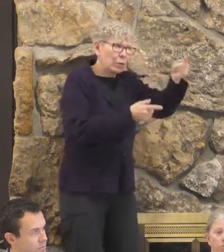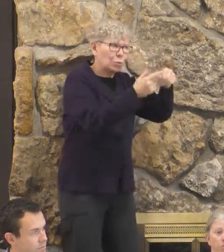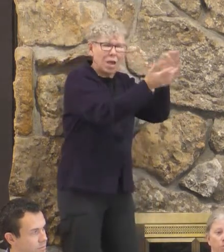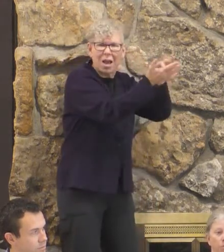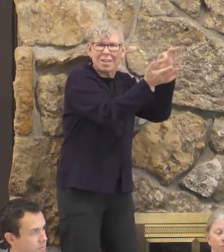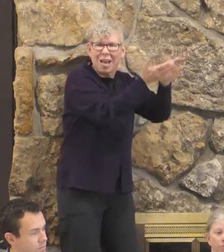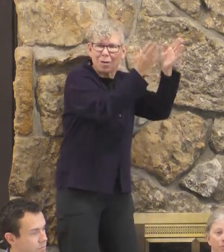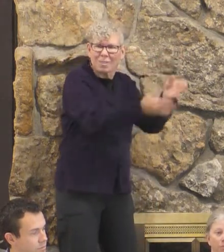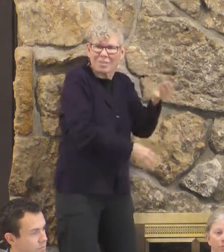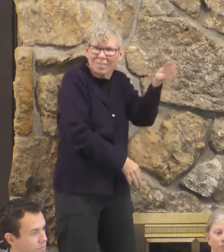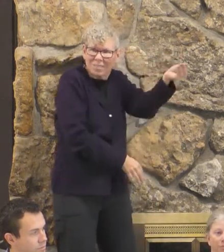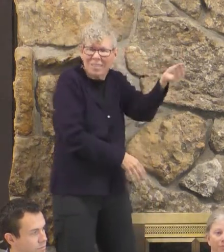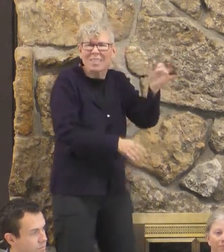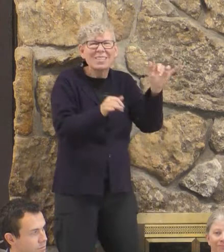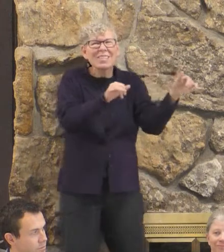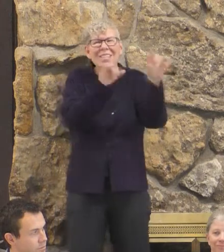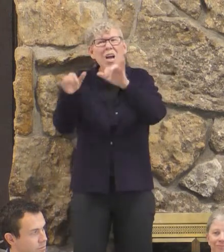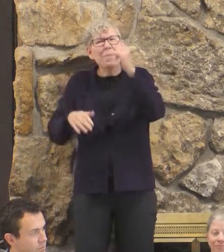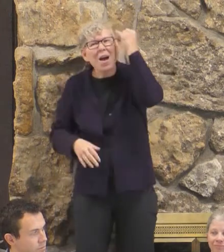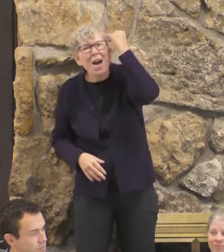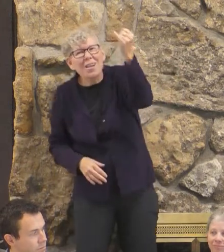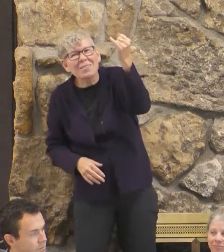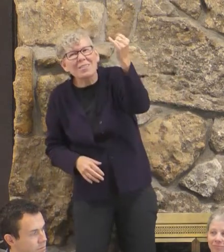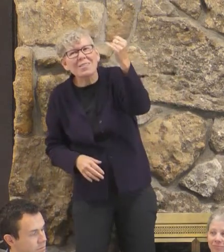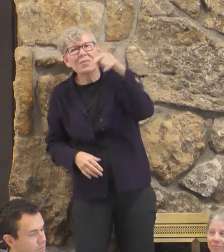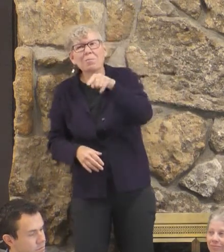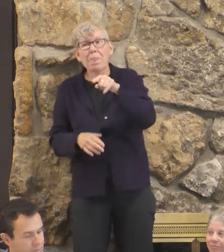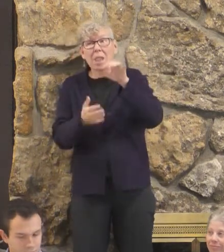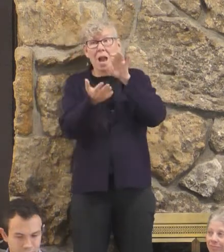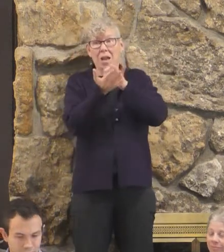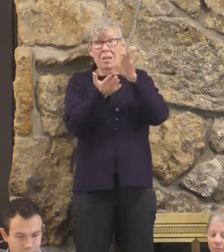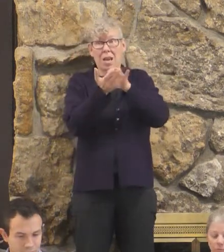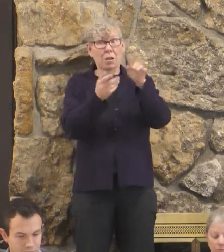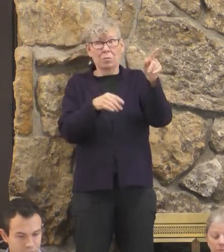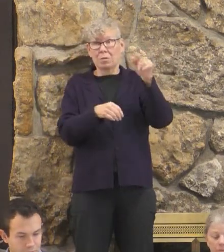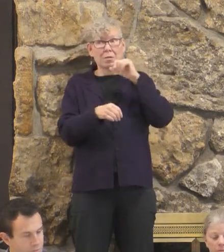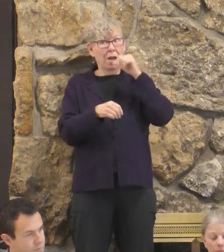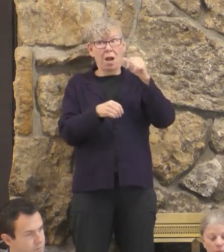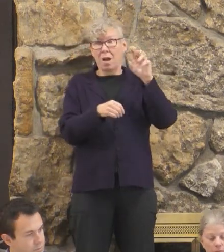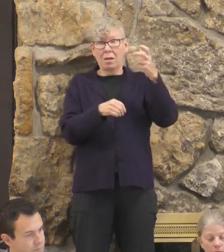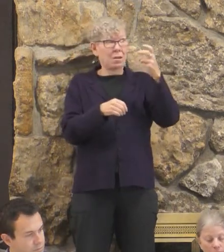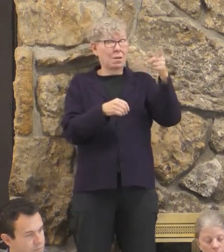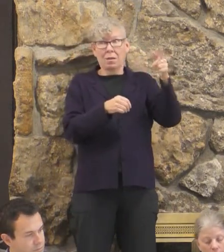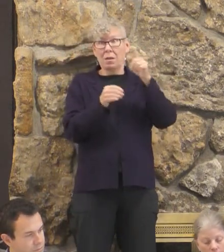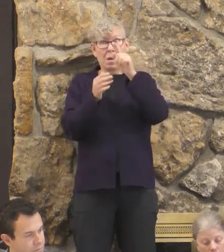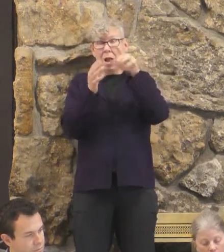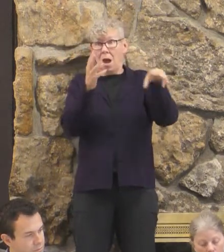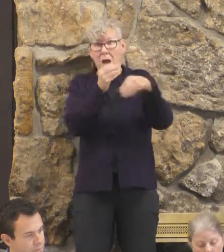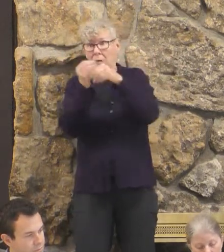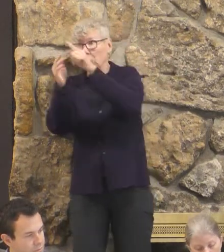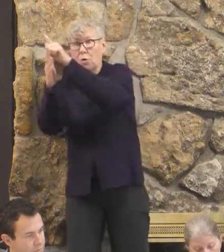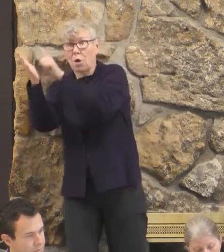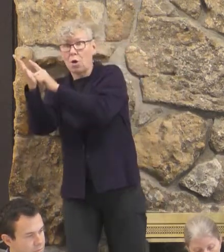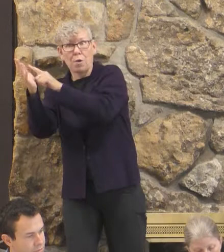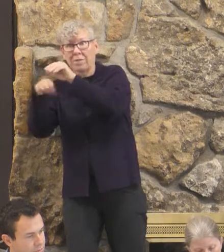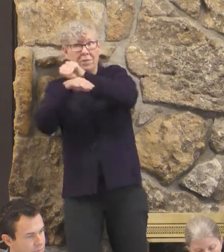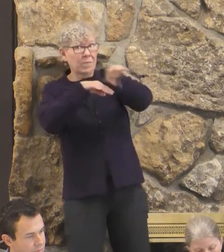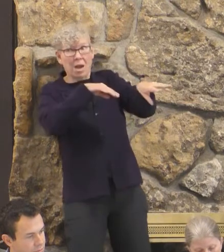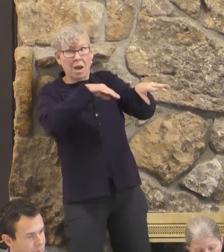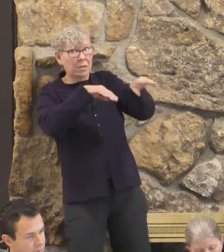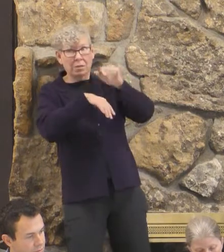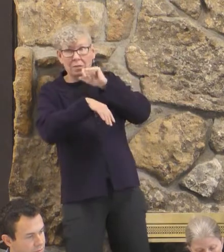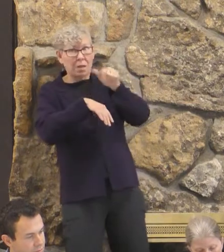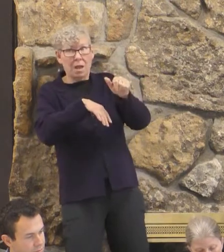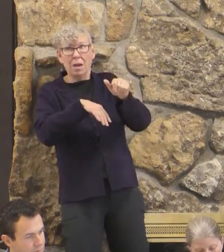the communication. So I don't believe that there would be any sort of confidentiality issues with having an interpreter either